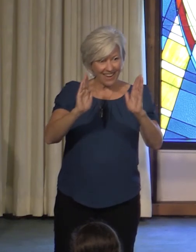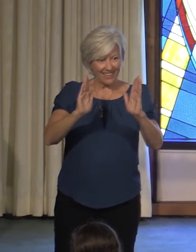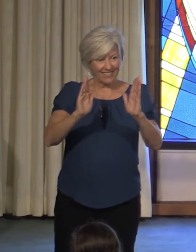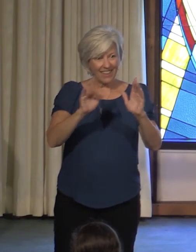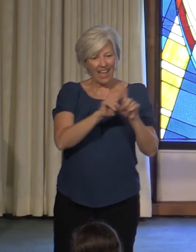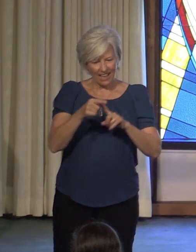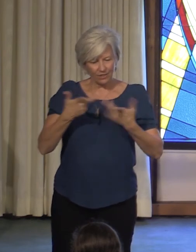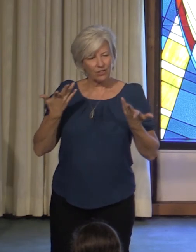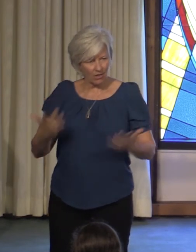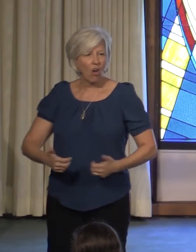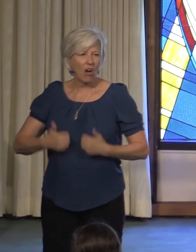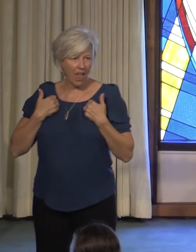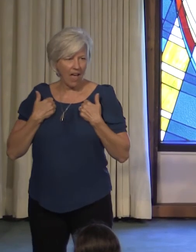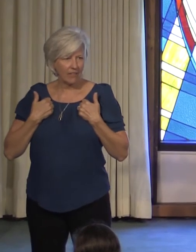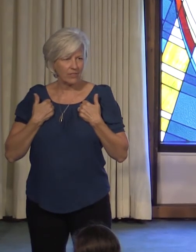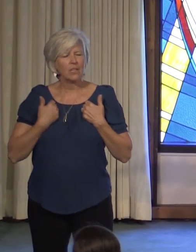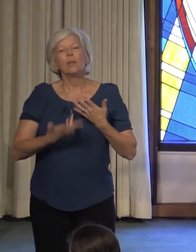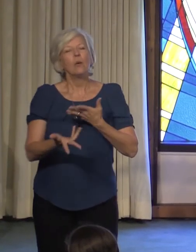join me in prayer.